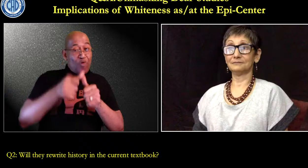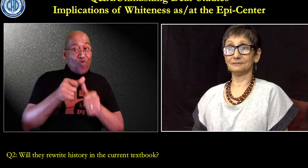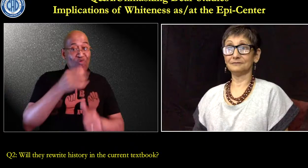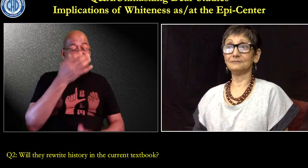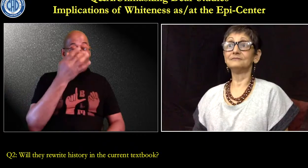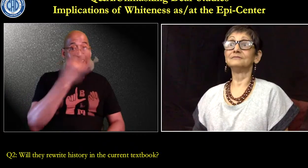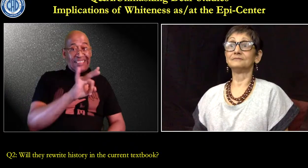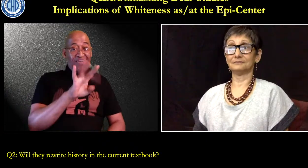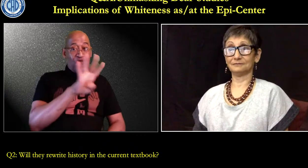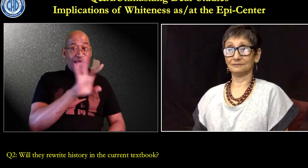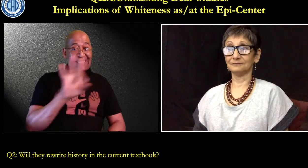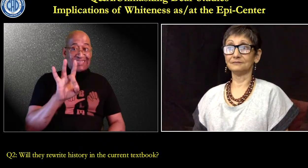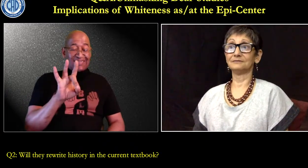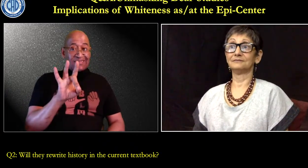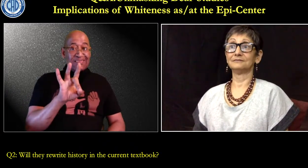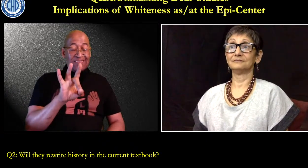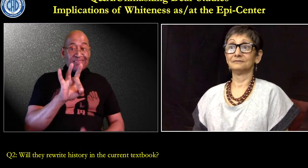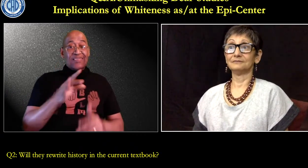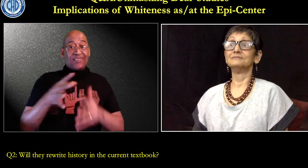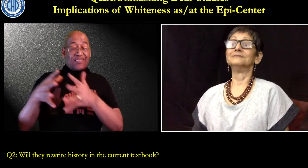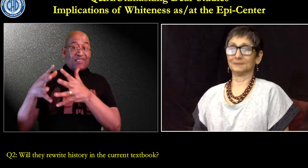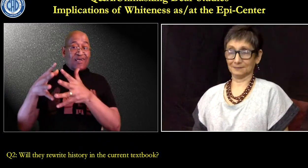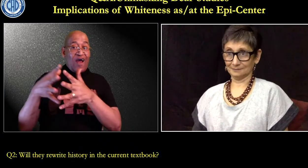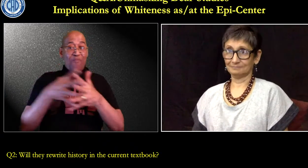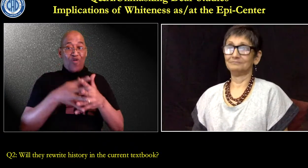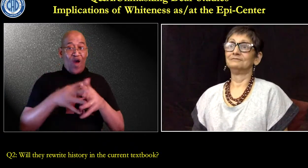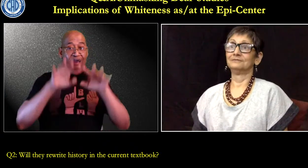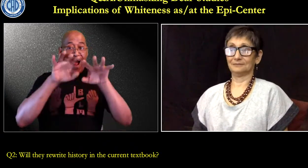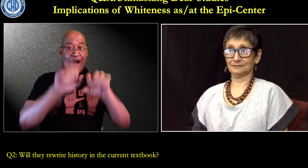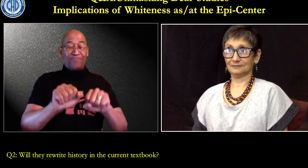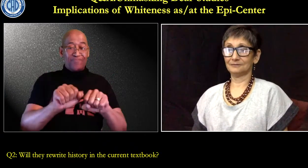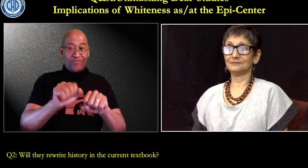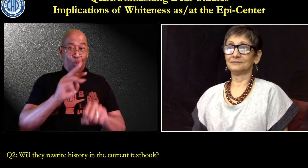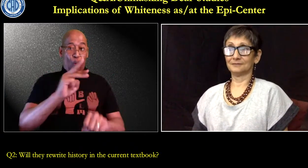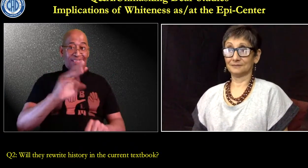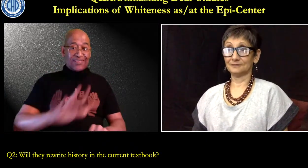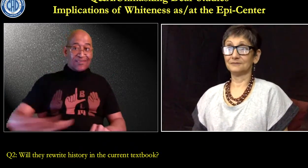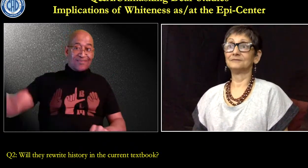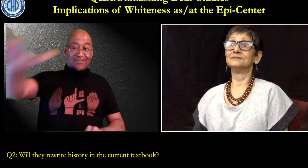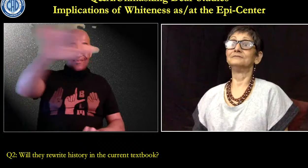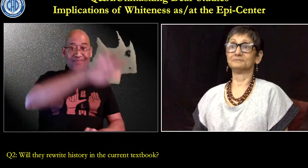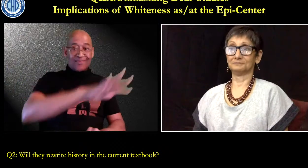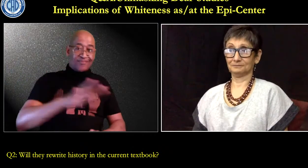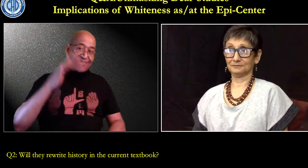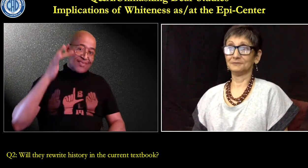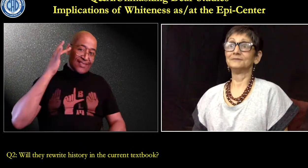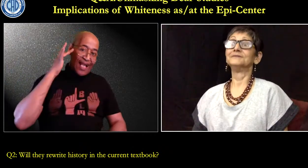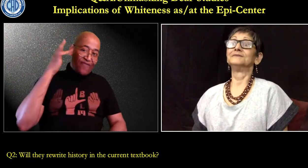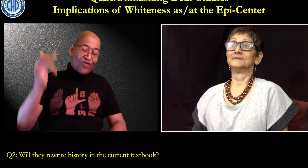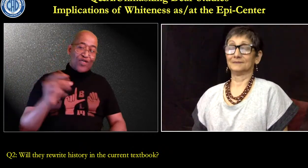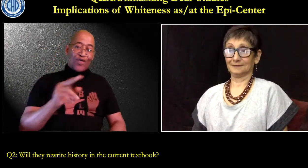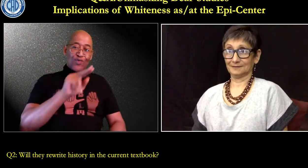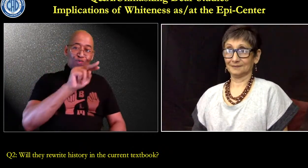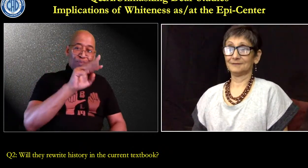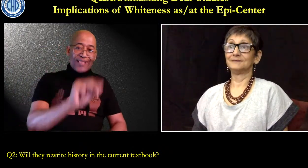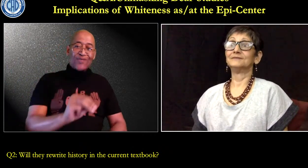community, Spanish community, the 1800s, America, when they literally came